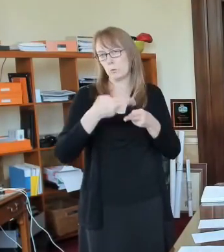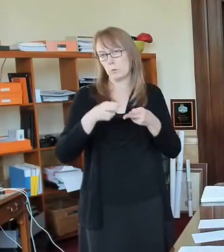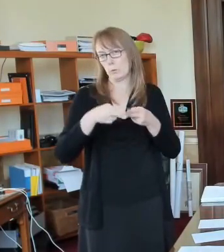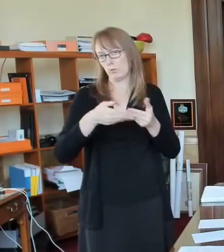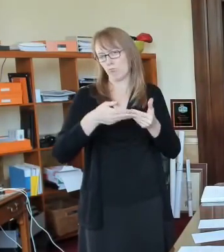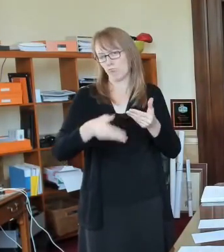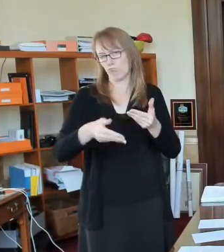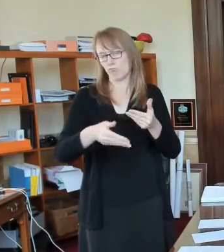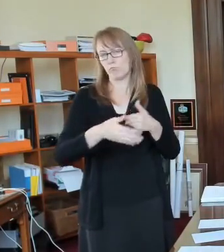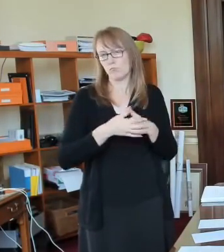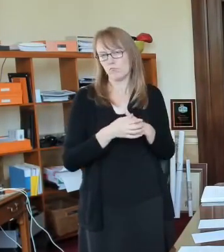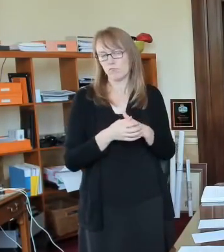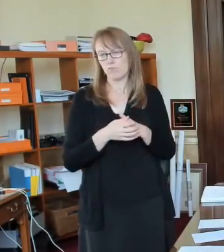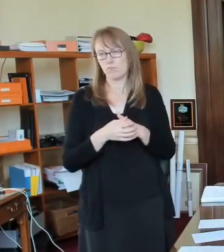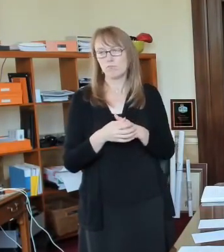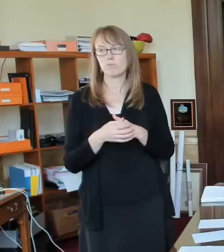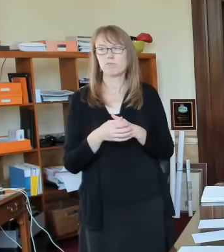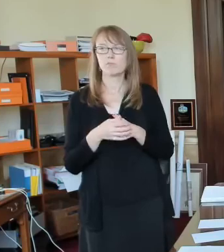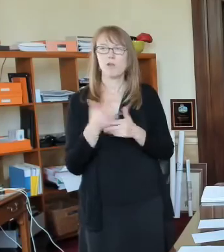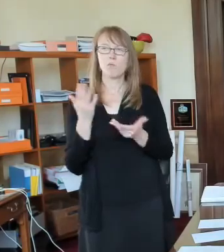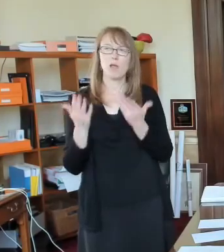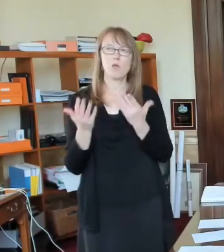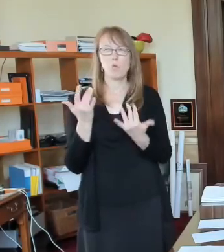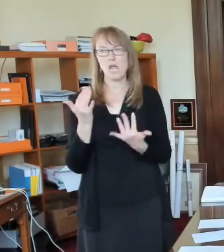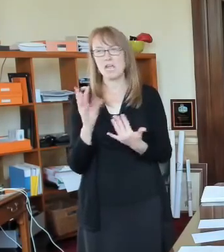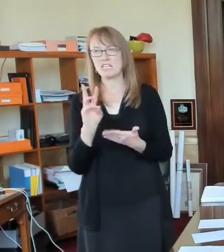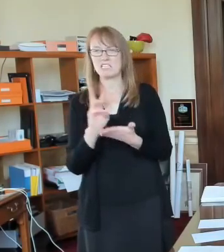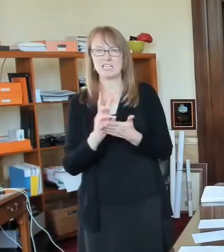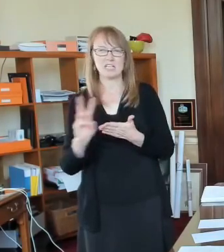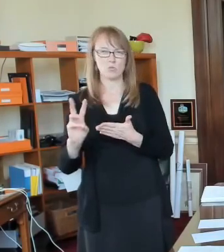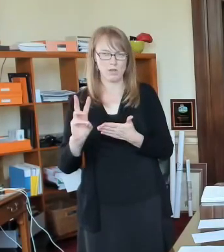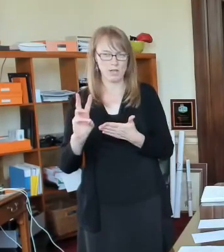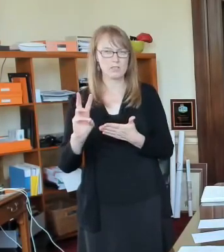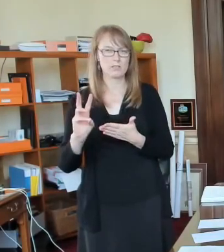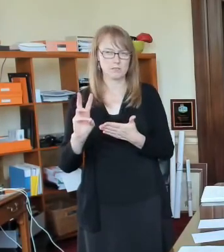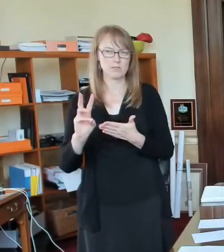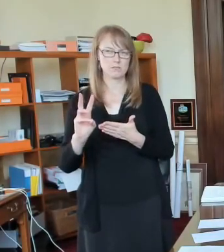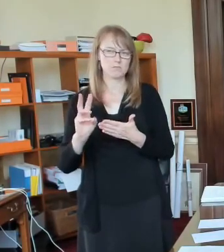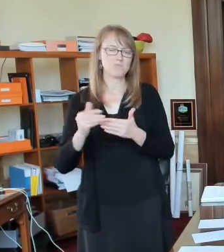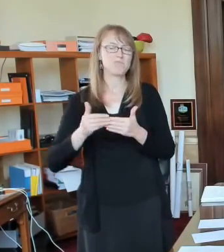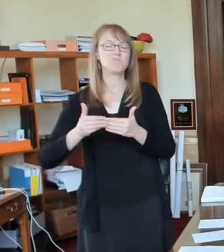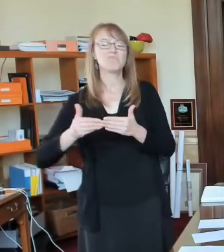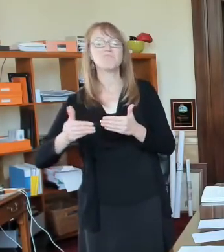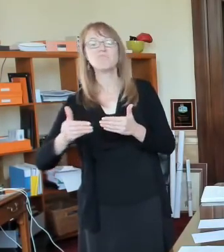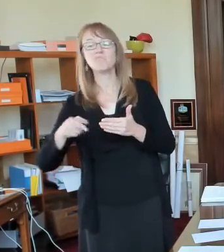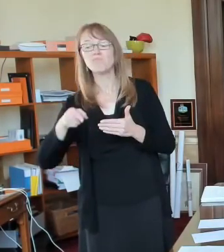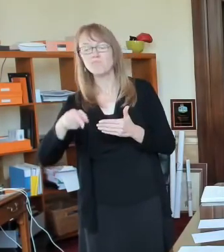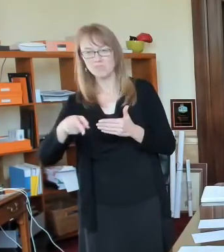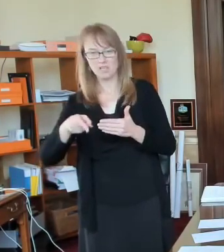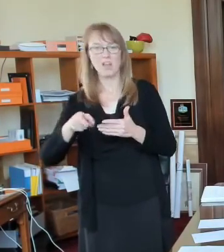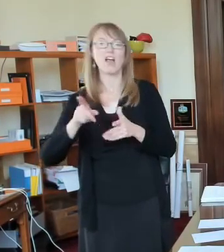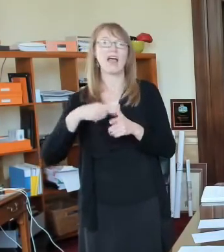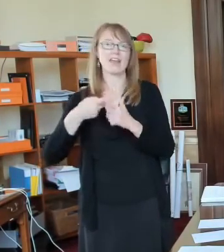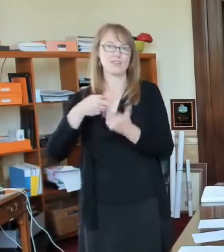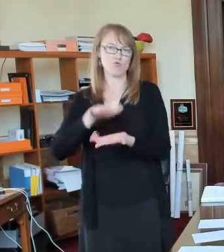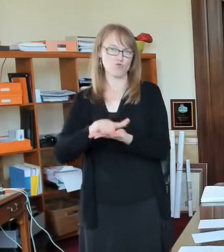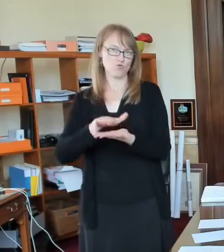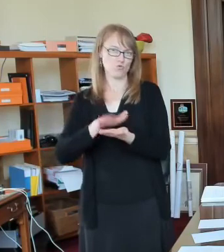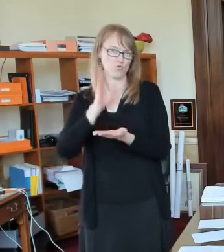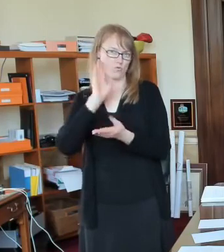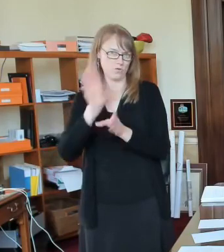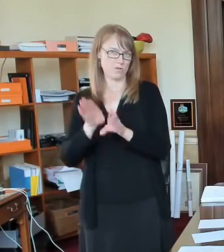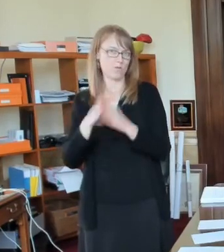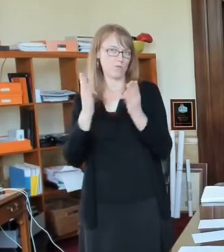6 weeks before schools open, 6 weeks probably. So the requirements will be that every school will have to have, this is just in